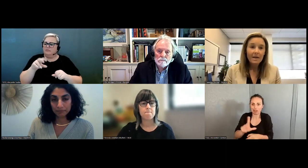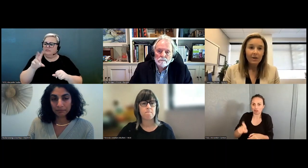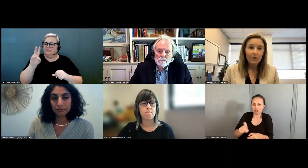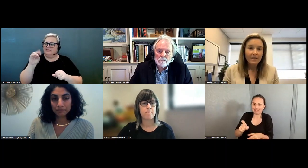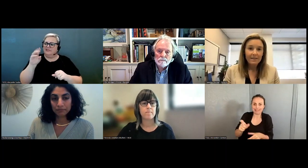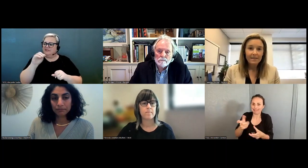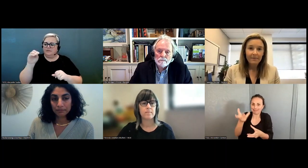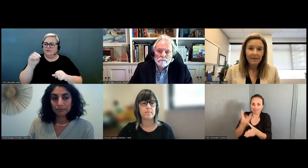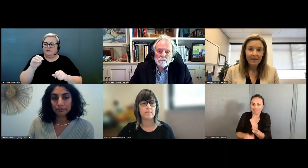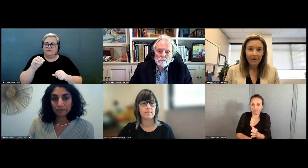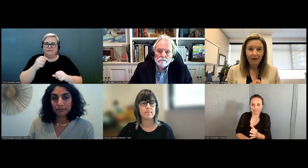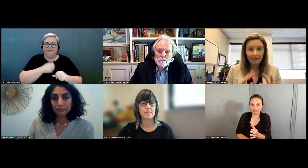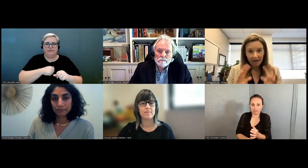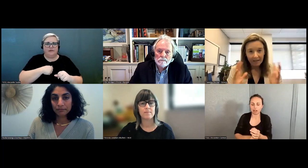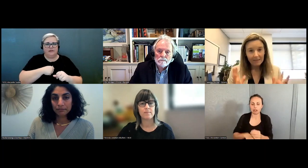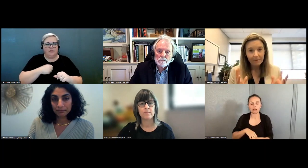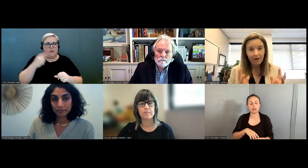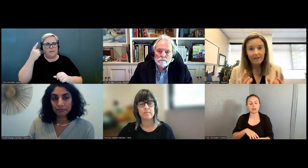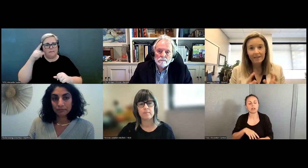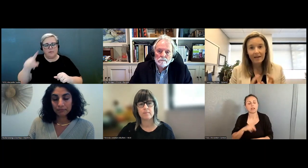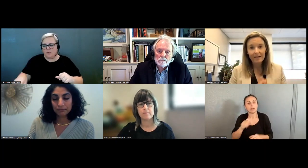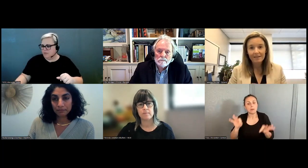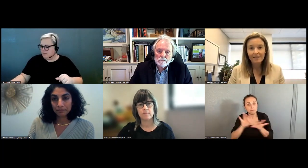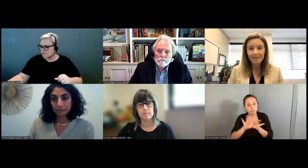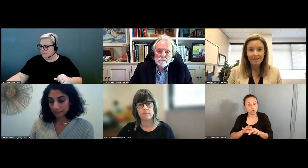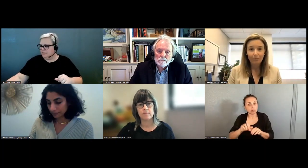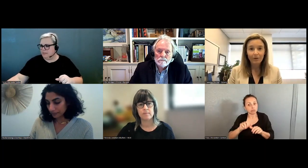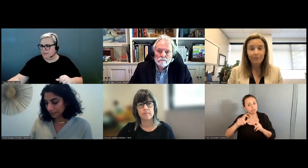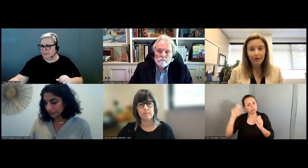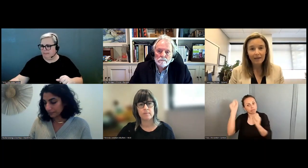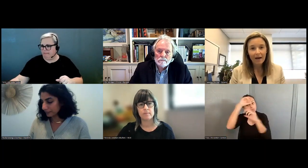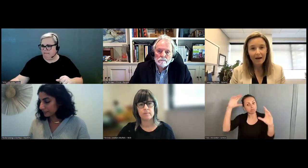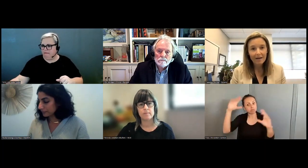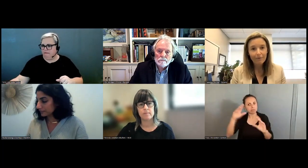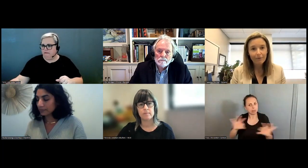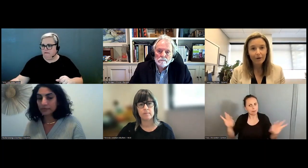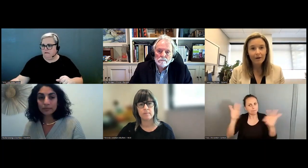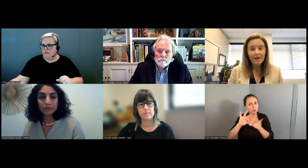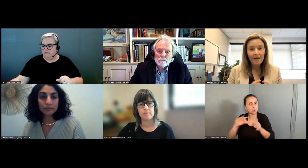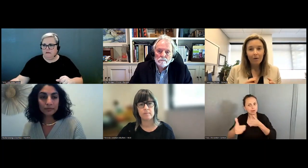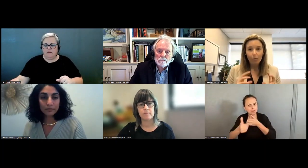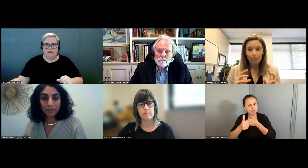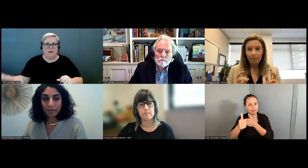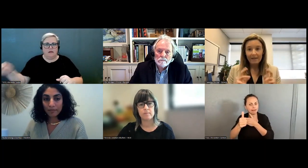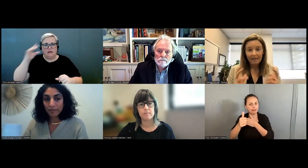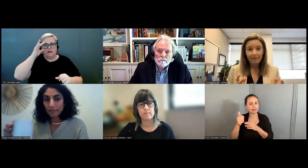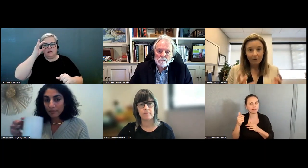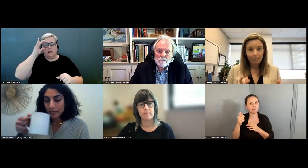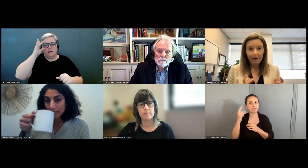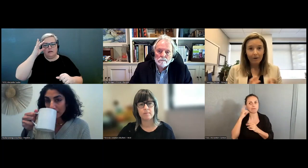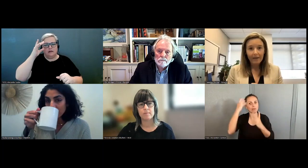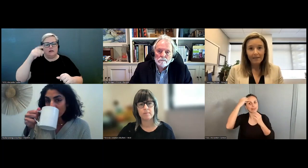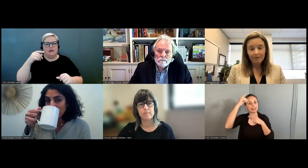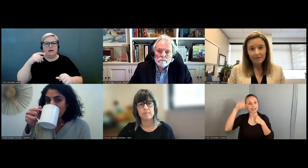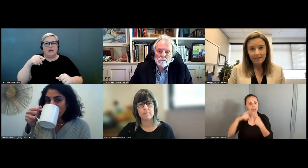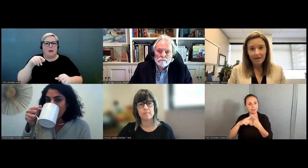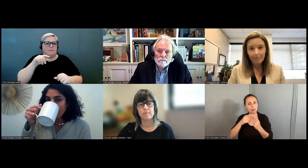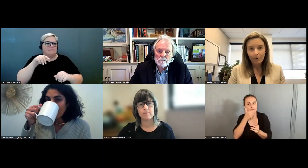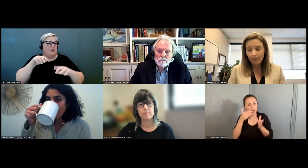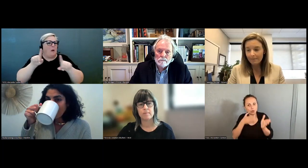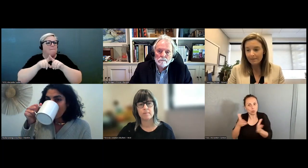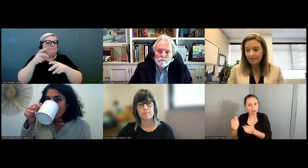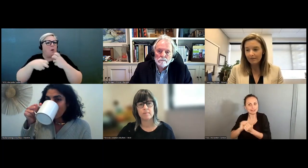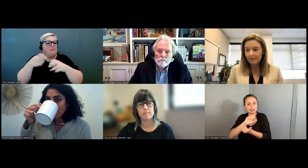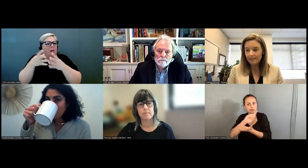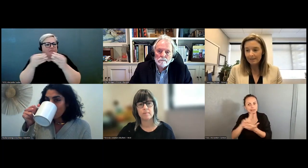So, this is something that we have to kind of keep in context as a real important guide for thinking about better ways of